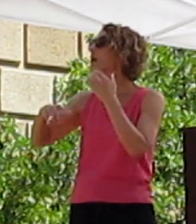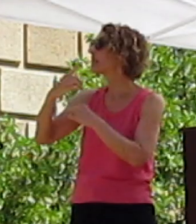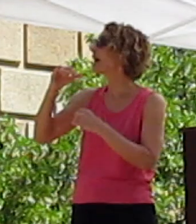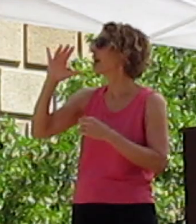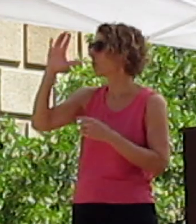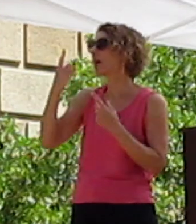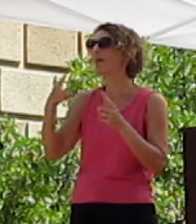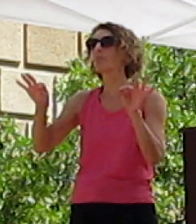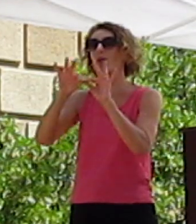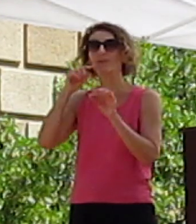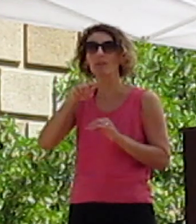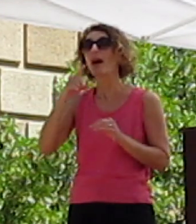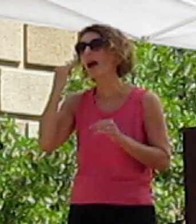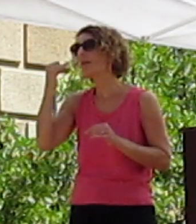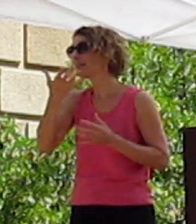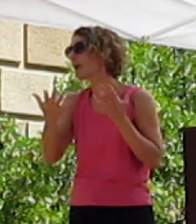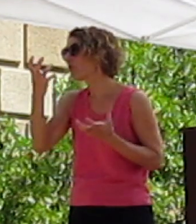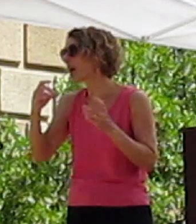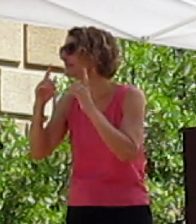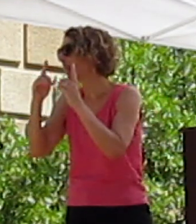Matt because I imagine he might want to date somebody.